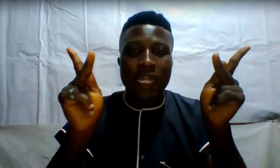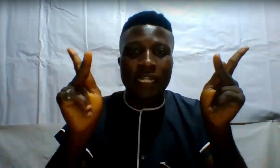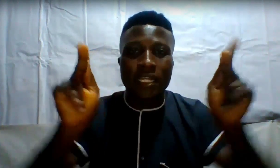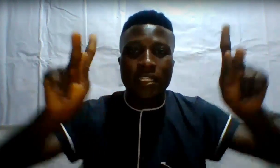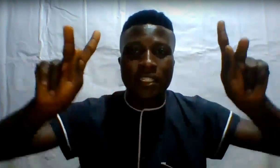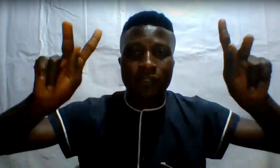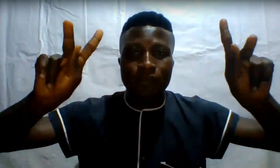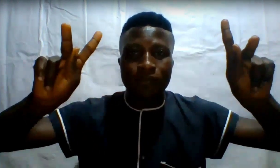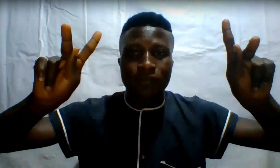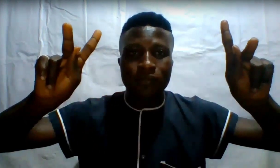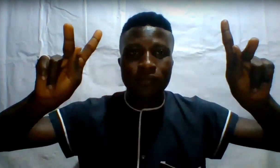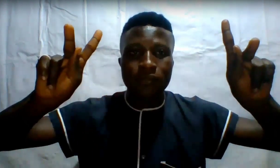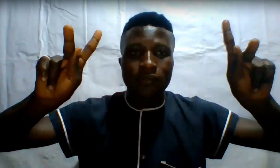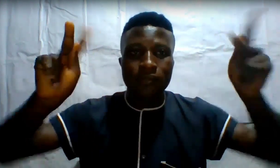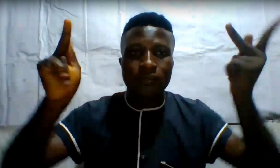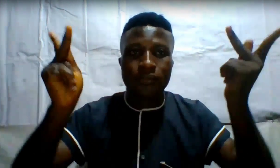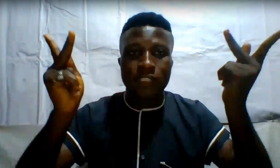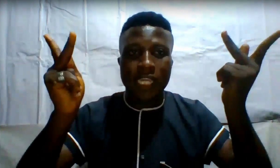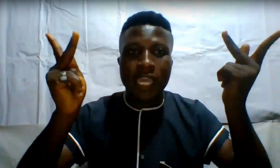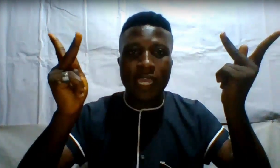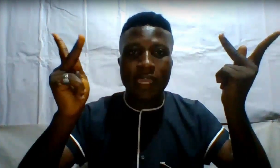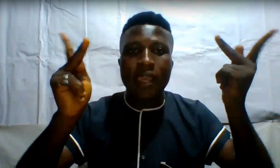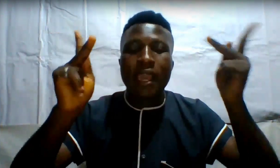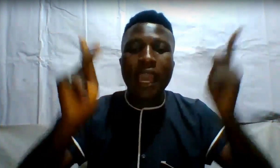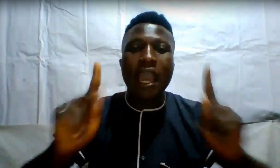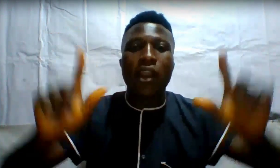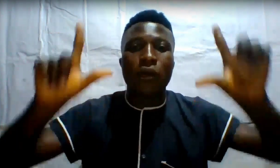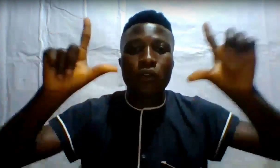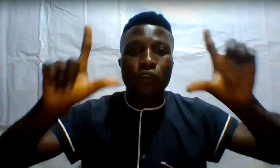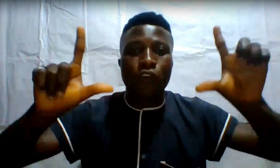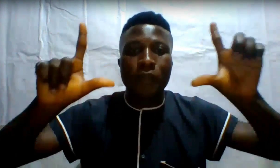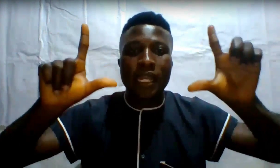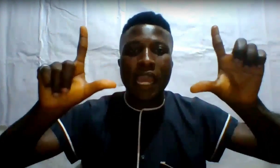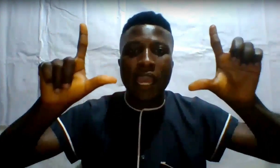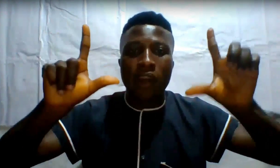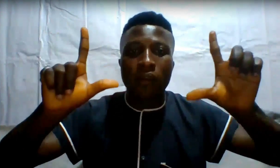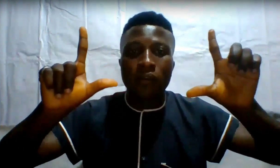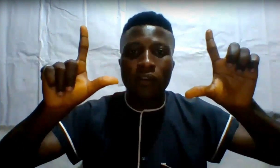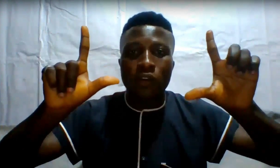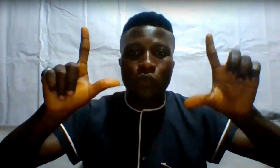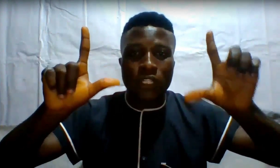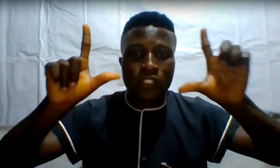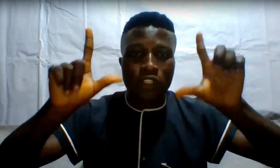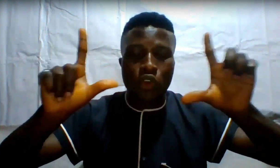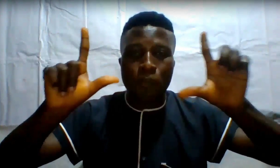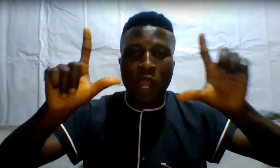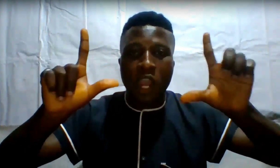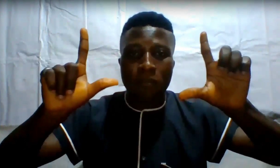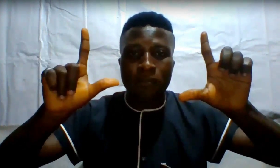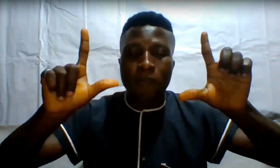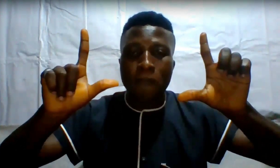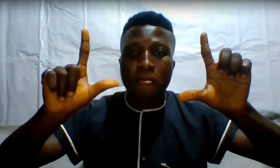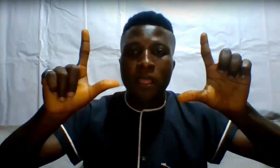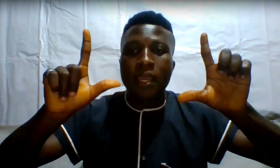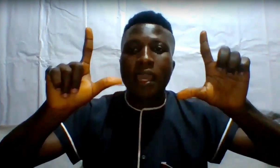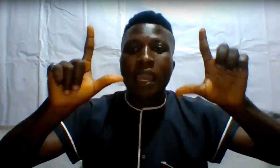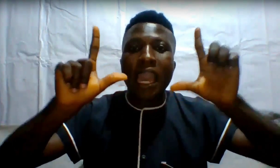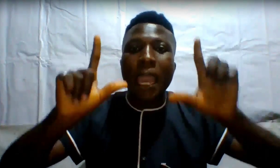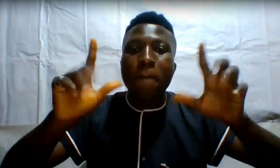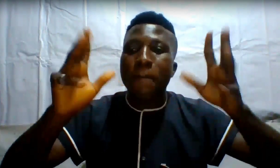forming L with your palm. M, your thumb goes in between your little finger